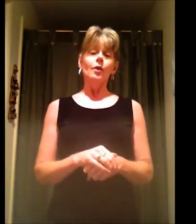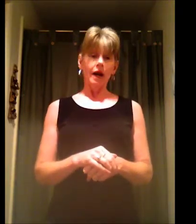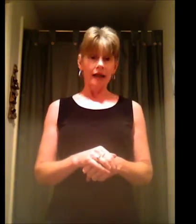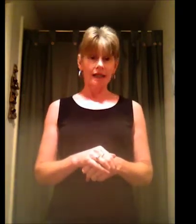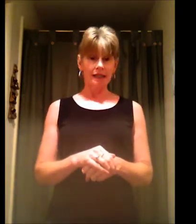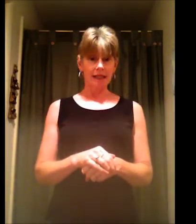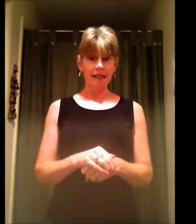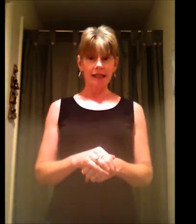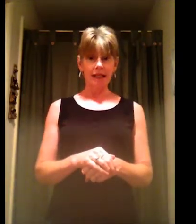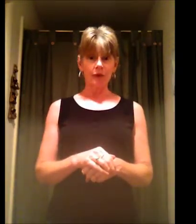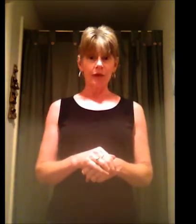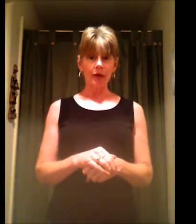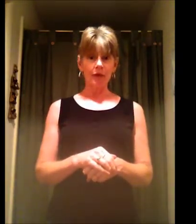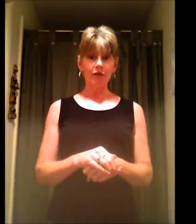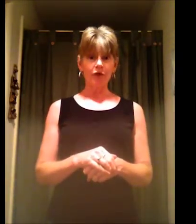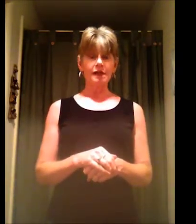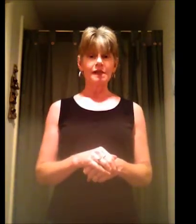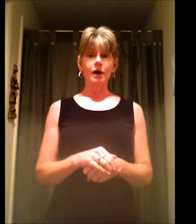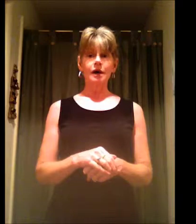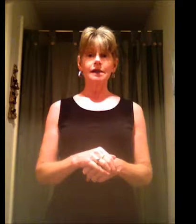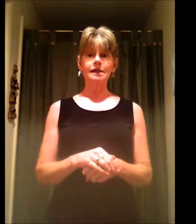what I just did without my voice was